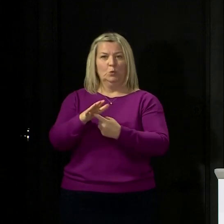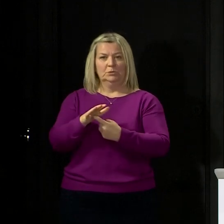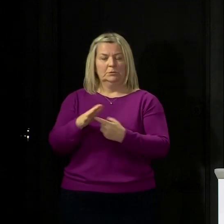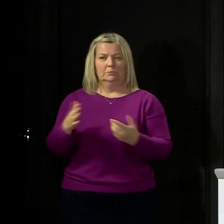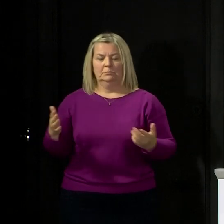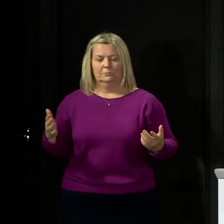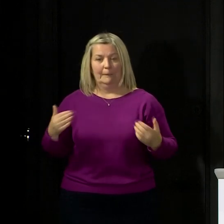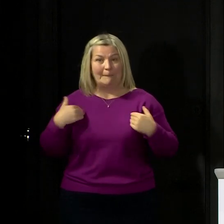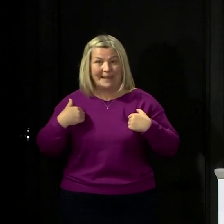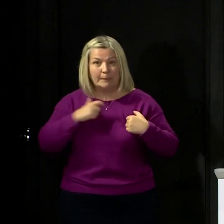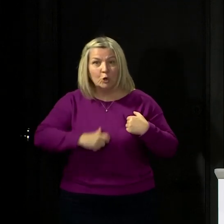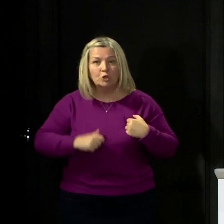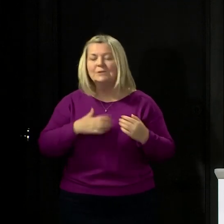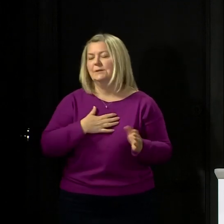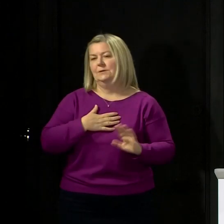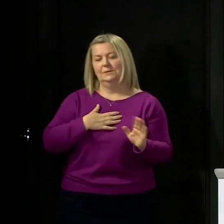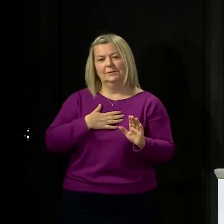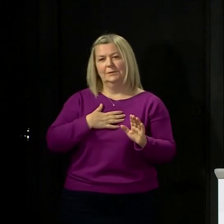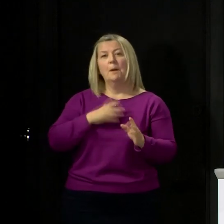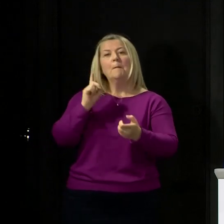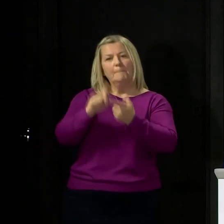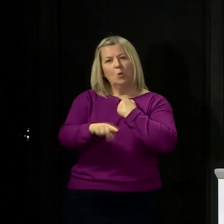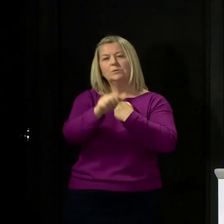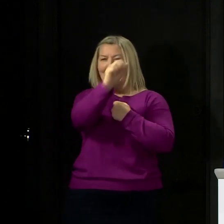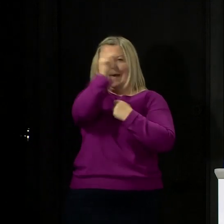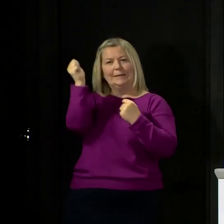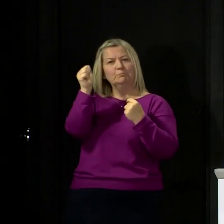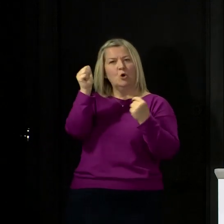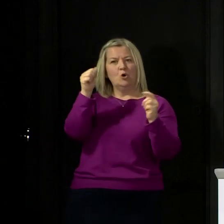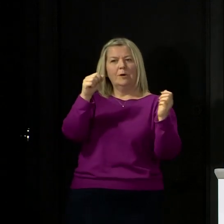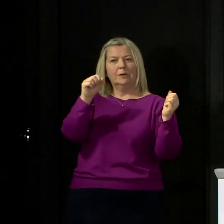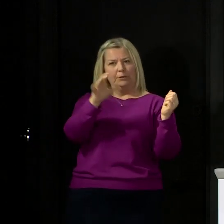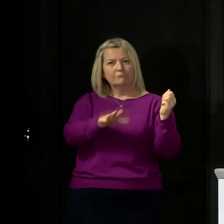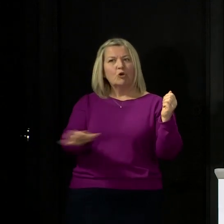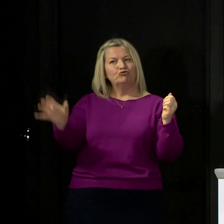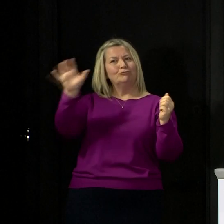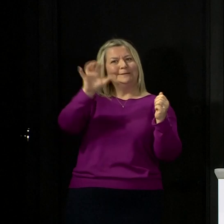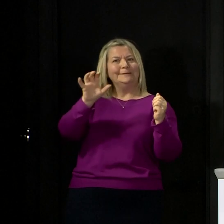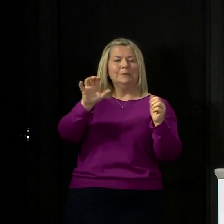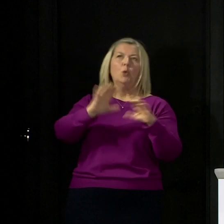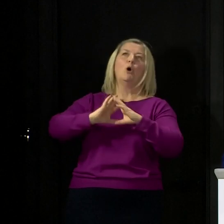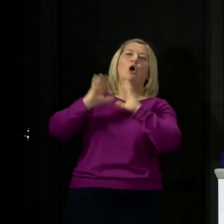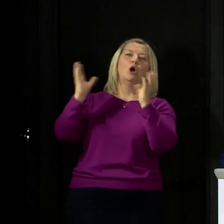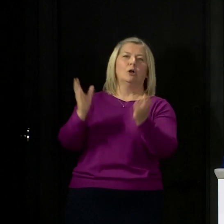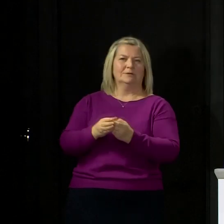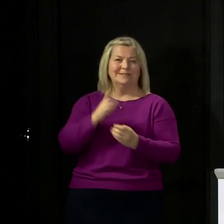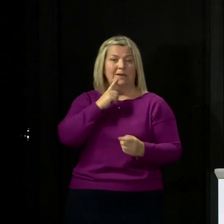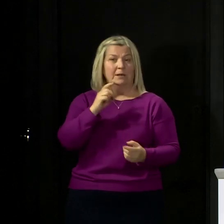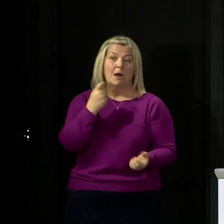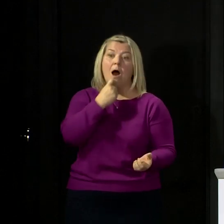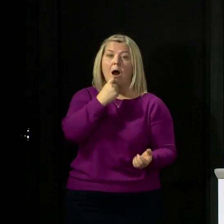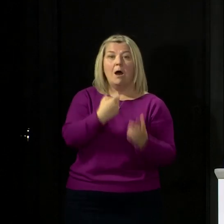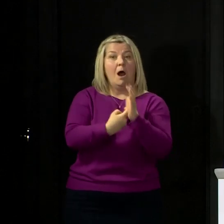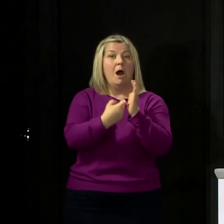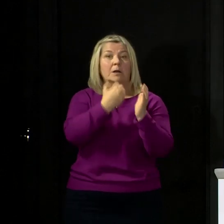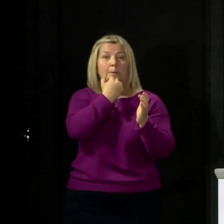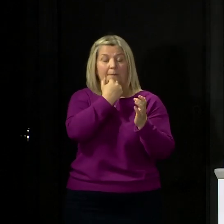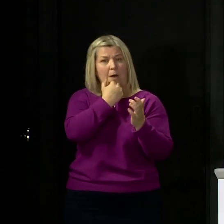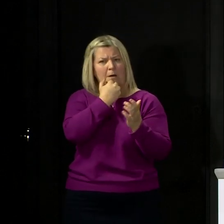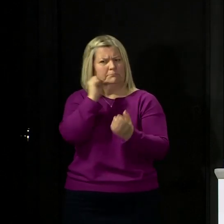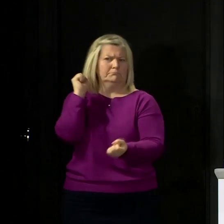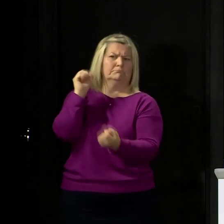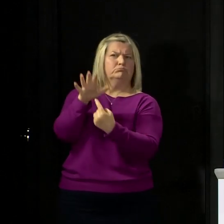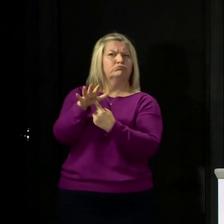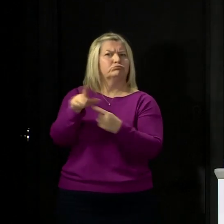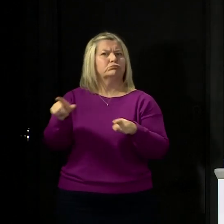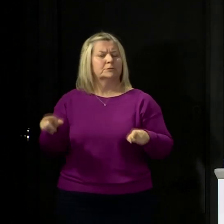or maybe not literally every, but what many experts in most countries in the world say is important in terms of making sure we've